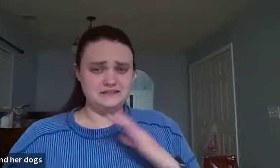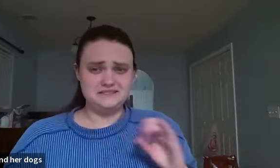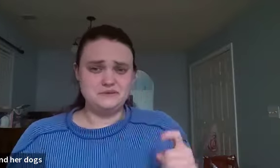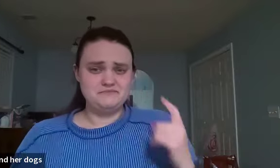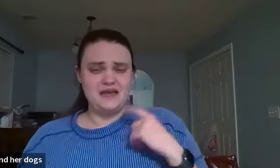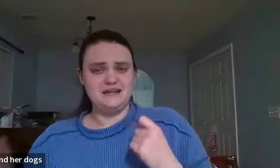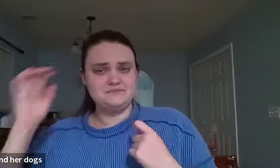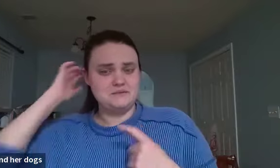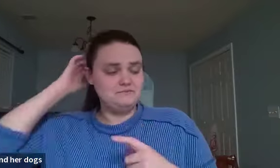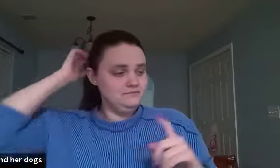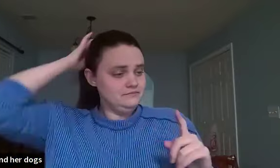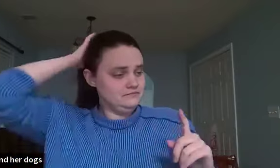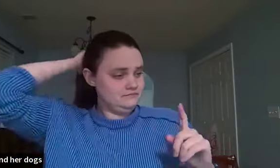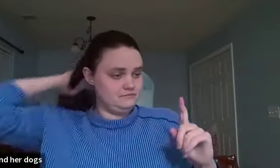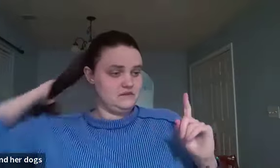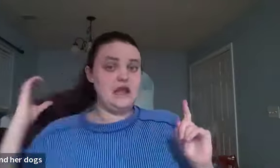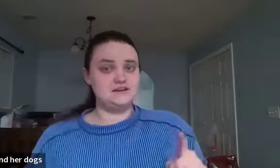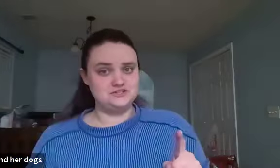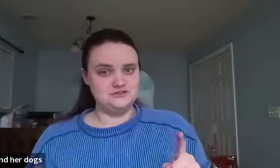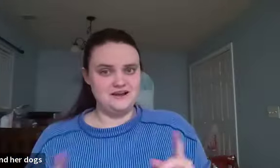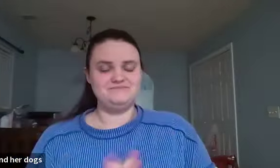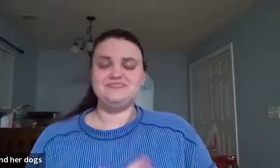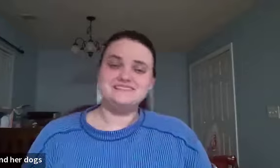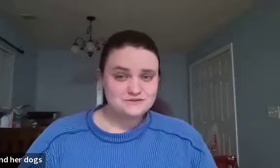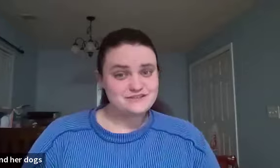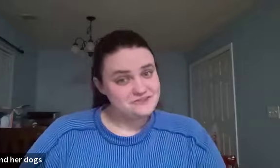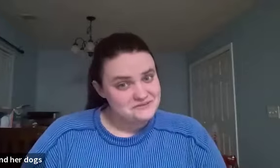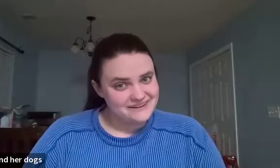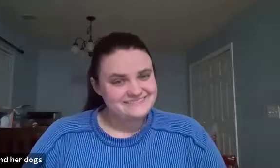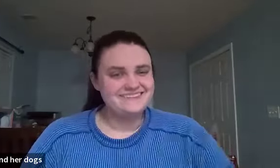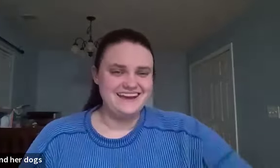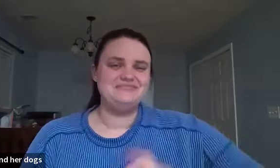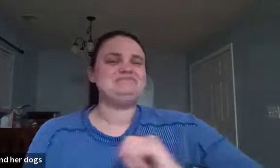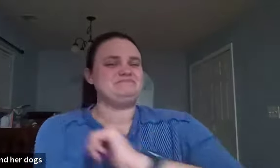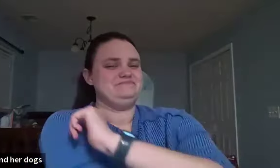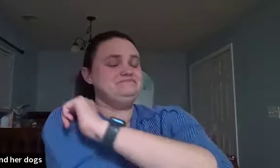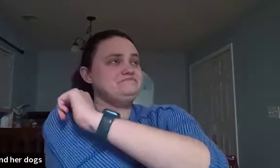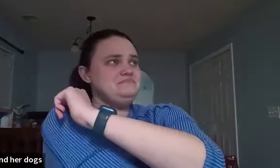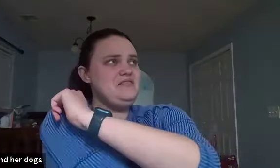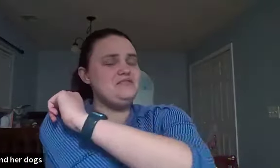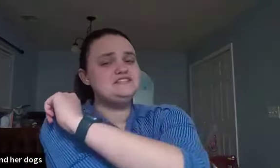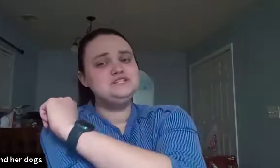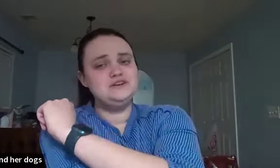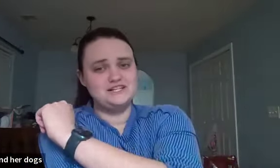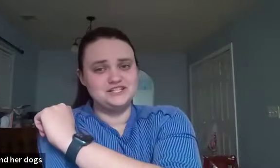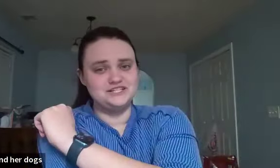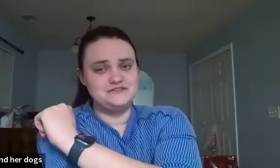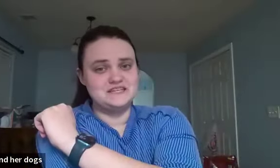sorry, excuse me. I had hiccups coming. Astronaut, because this one's a fun one. Okay. And this one, you're actually going to do the